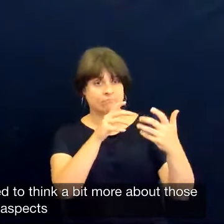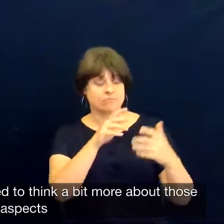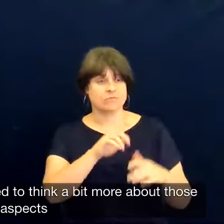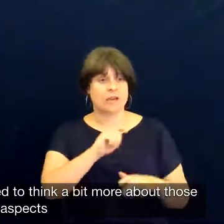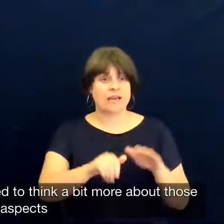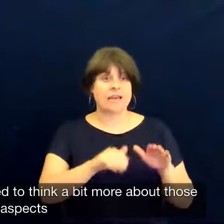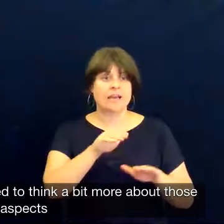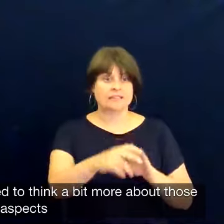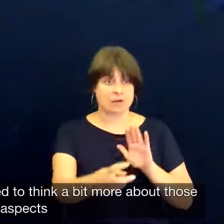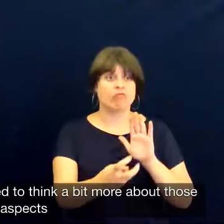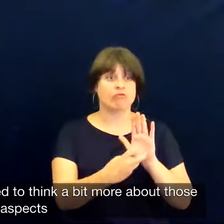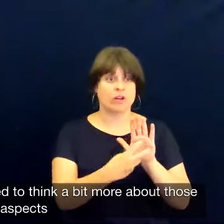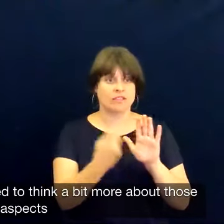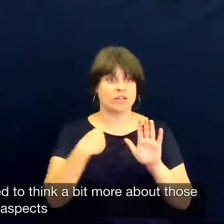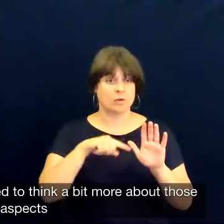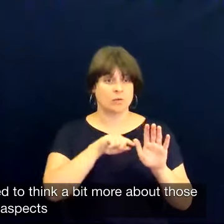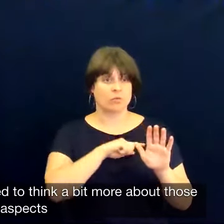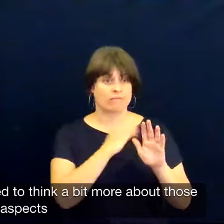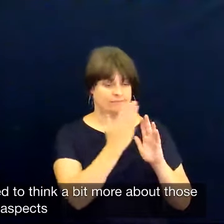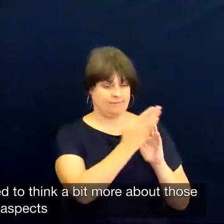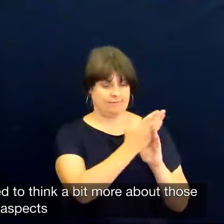we have sent you the registration form.